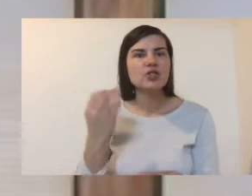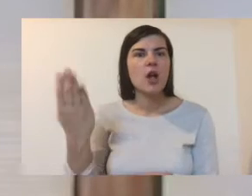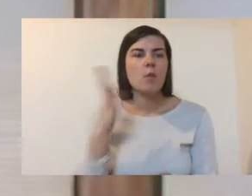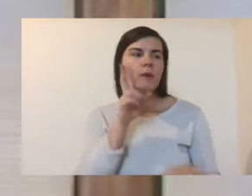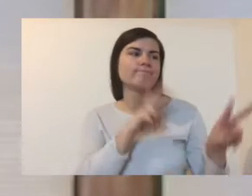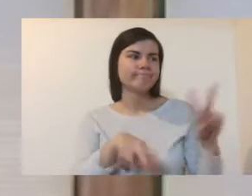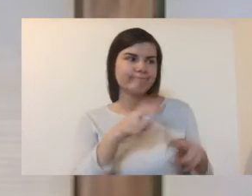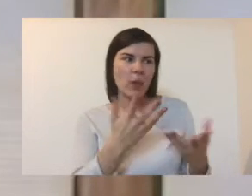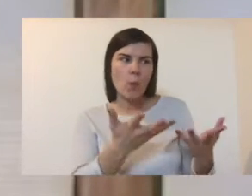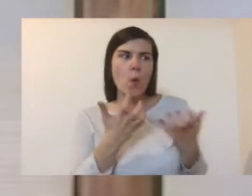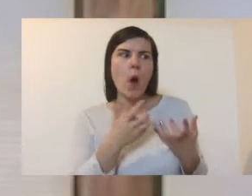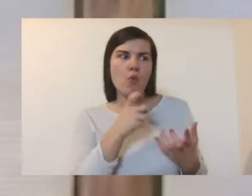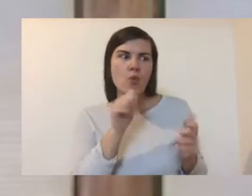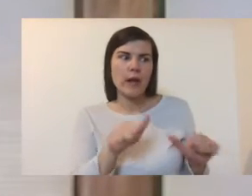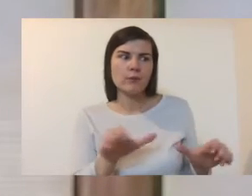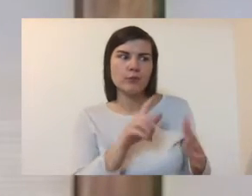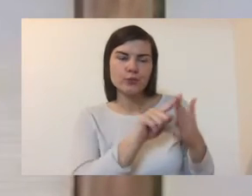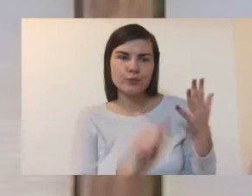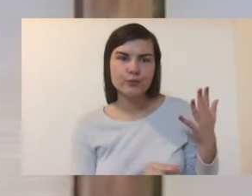with that. Um,